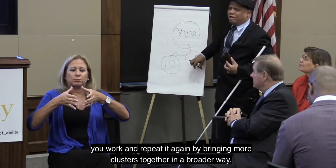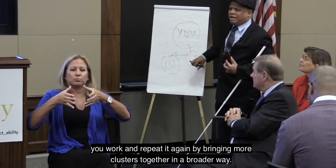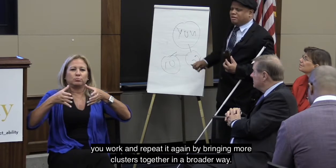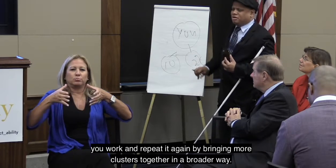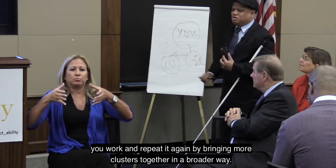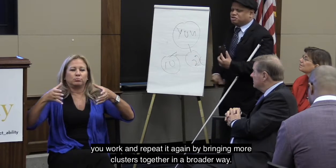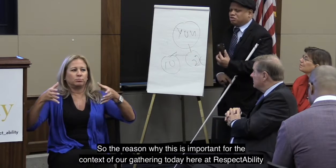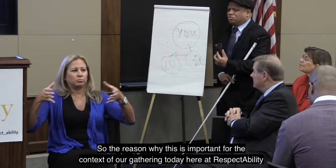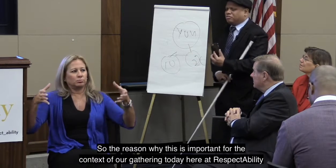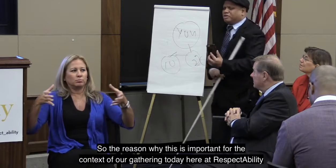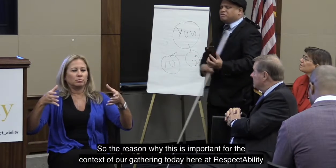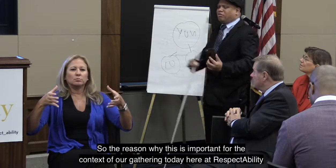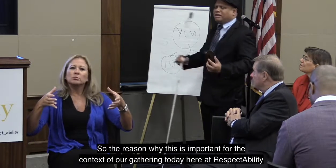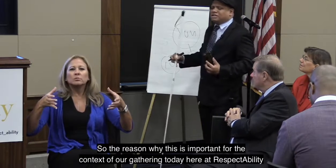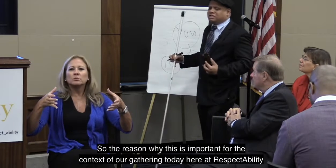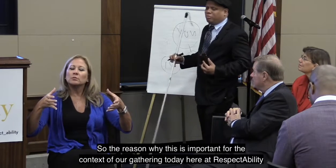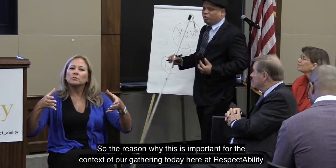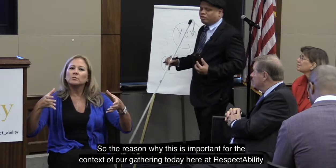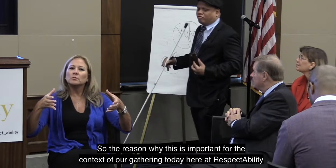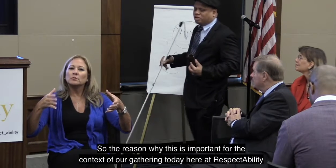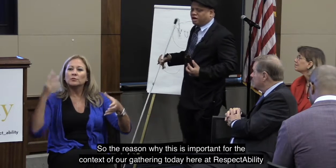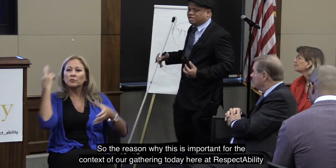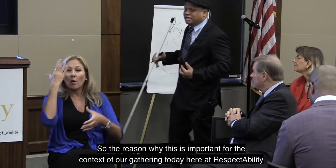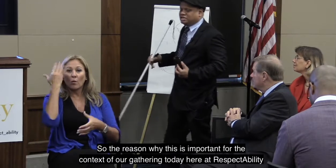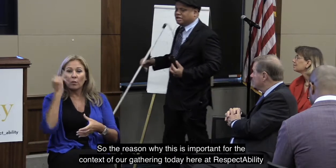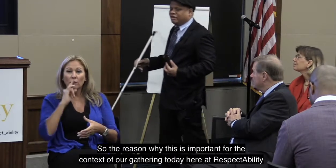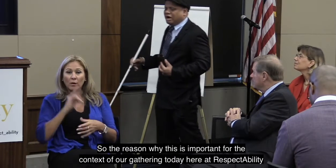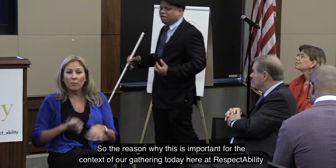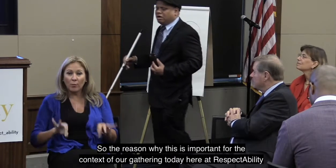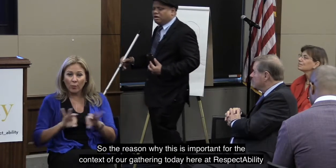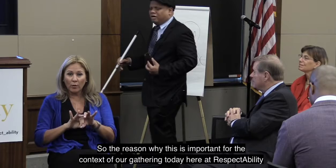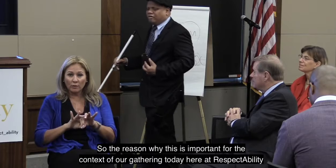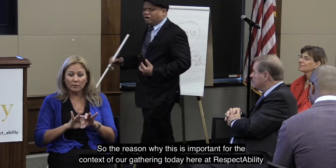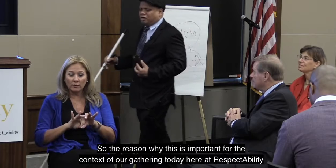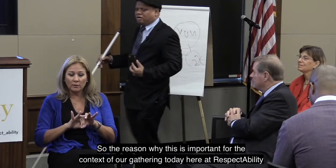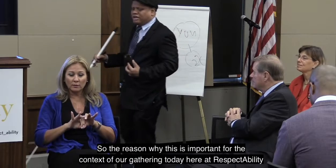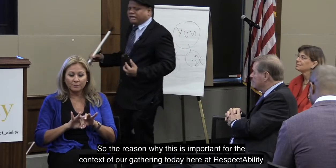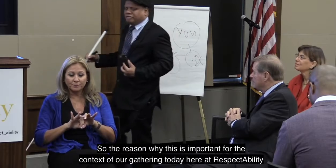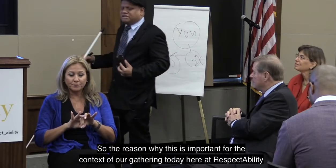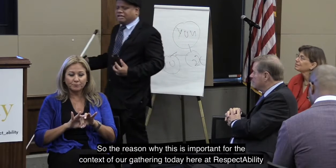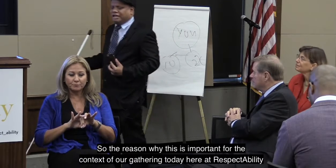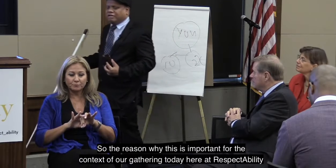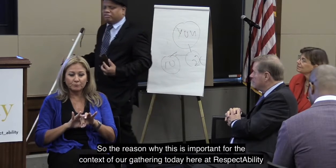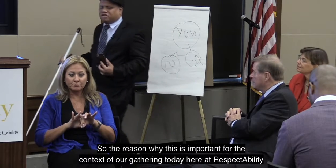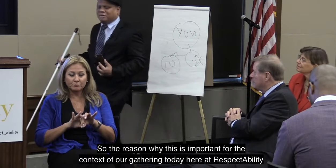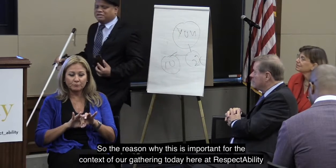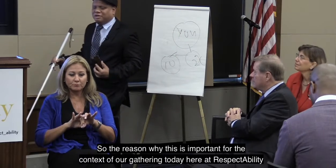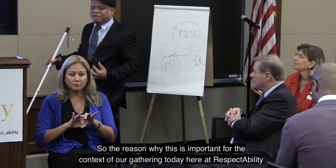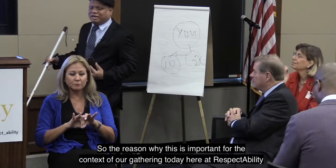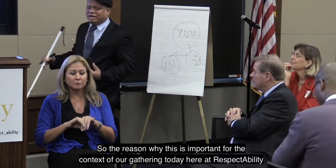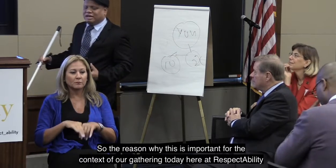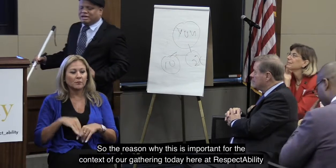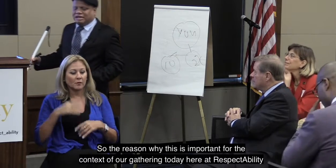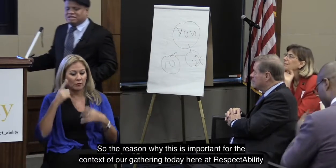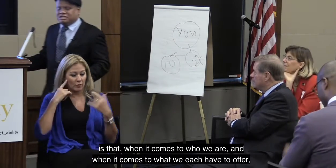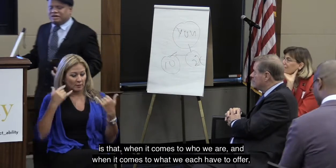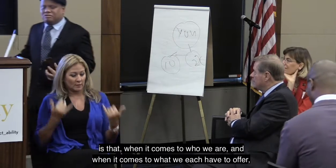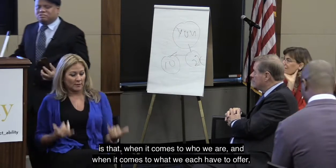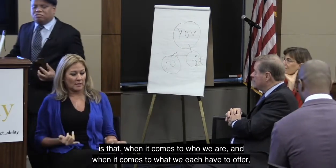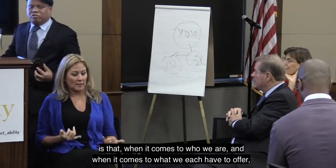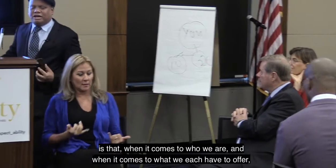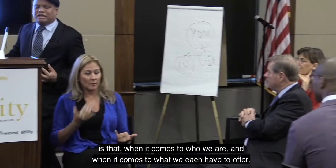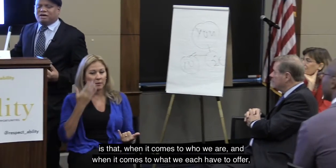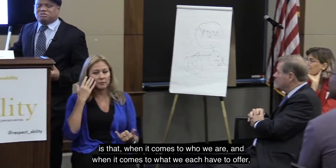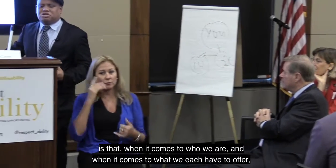broader way. So the reason why this is important for the context of our gathering today here at Respectability is